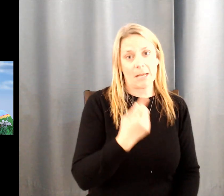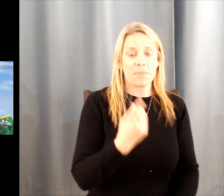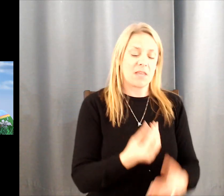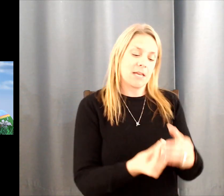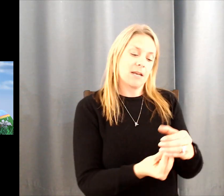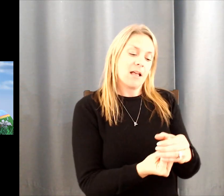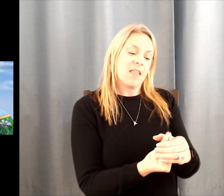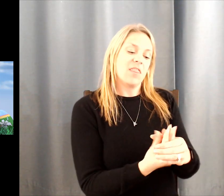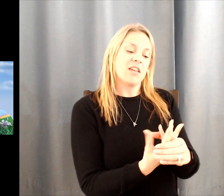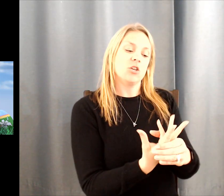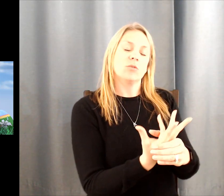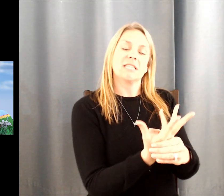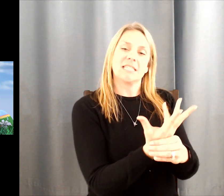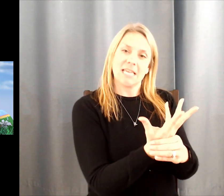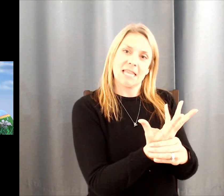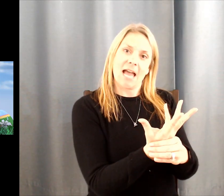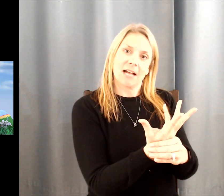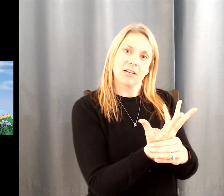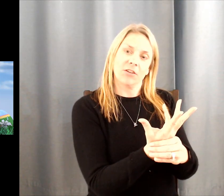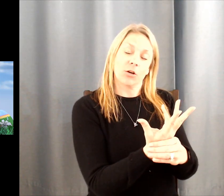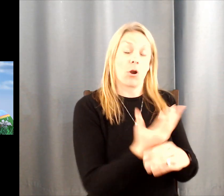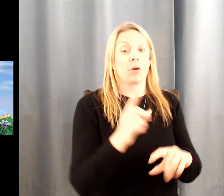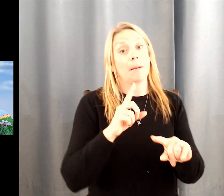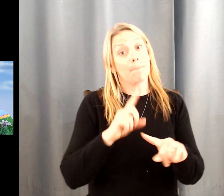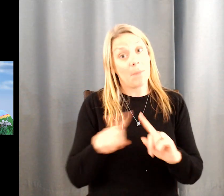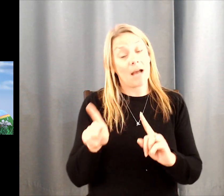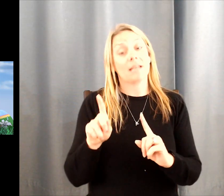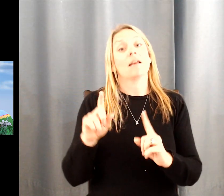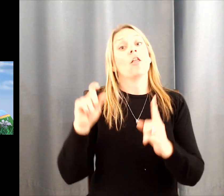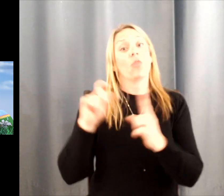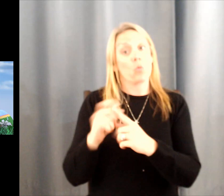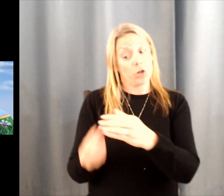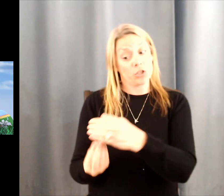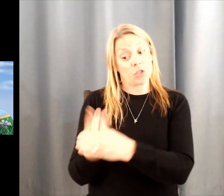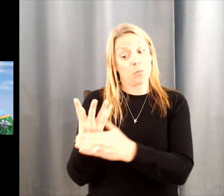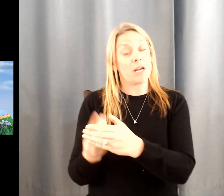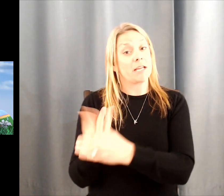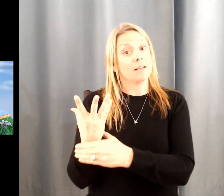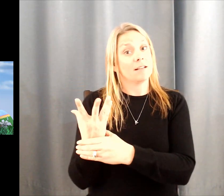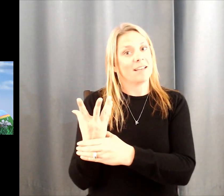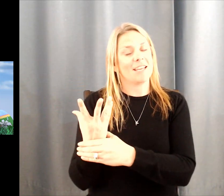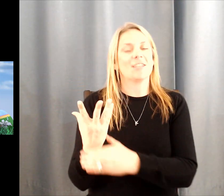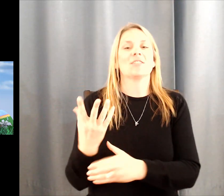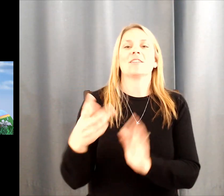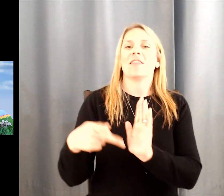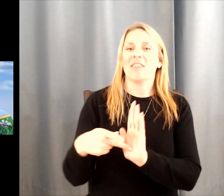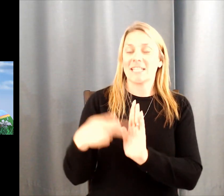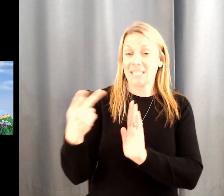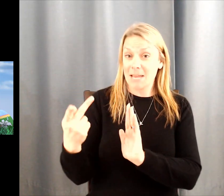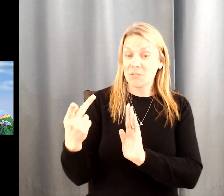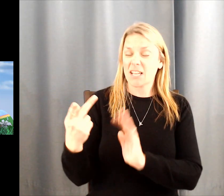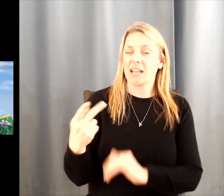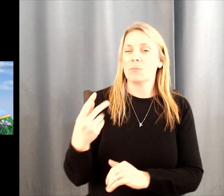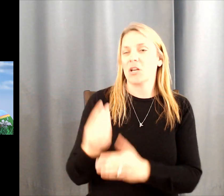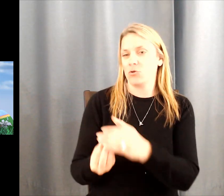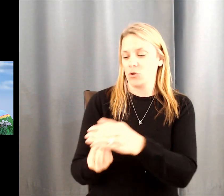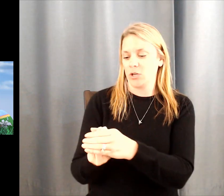something, then you would see the act of it growing. But the word spring is the same sign, but you do it